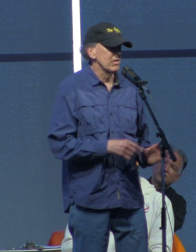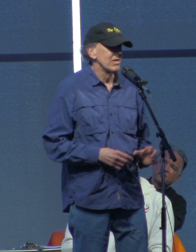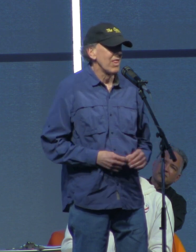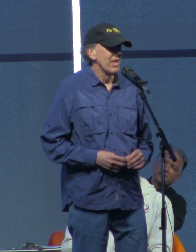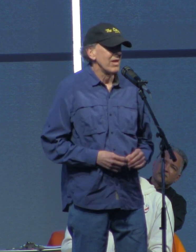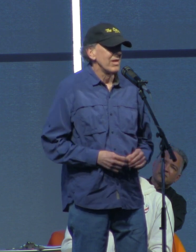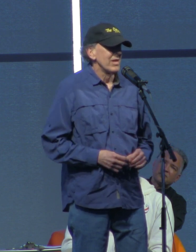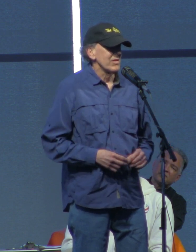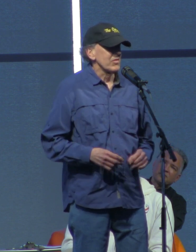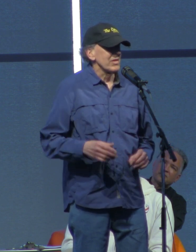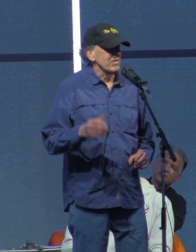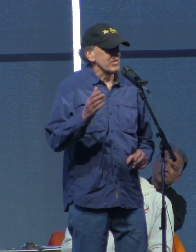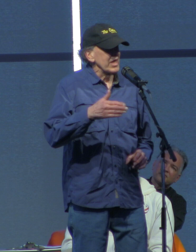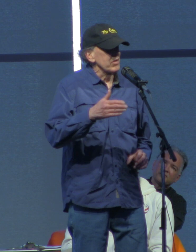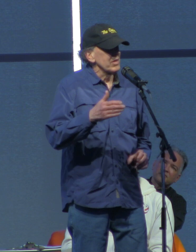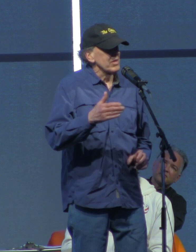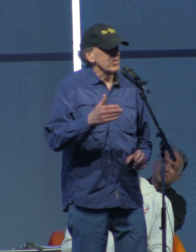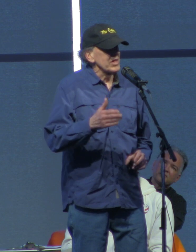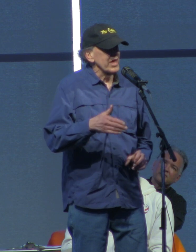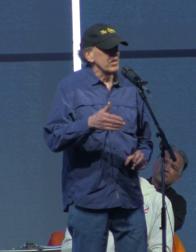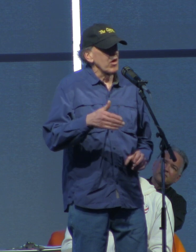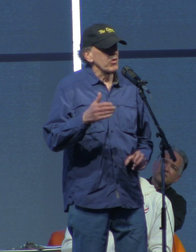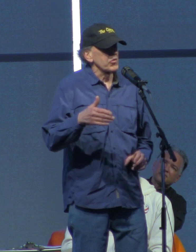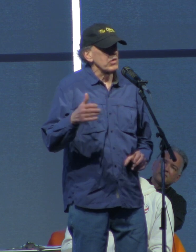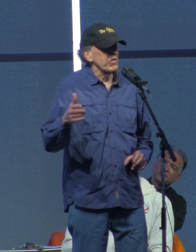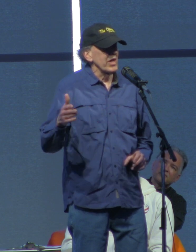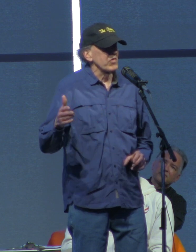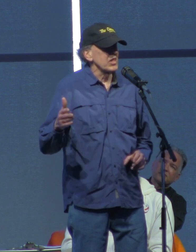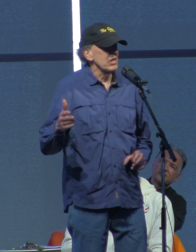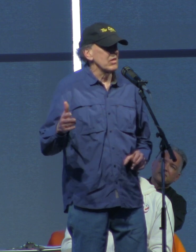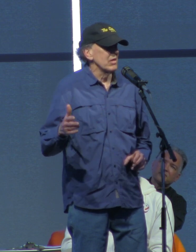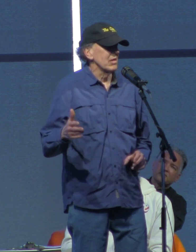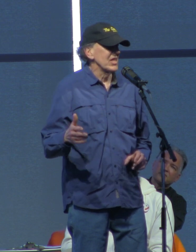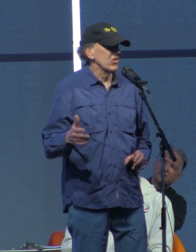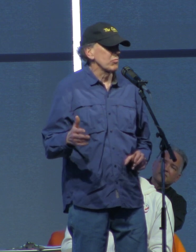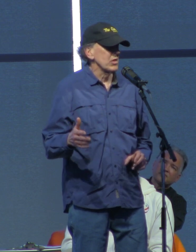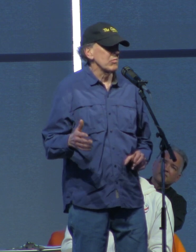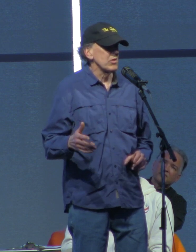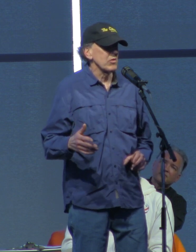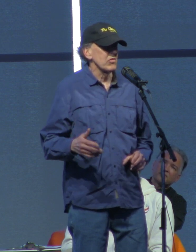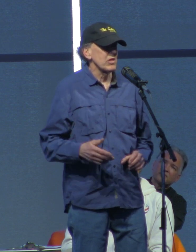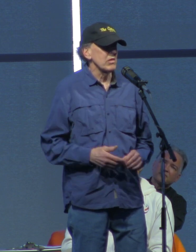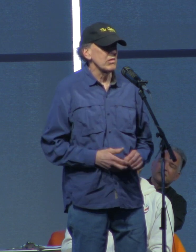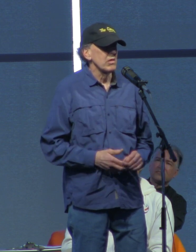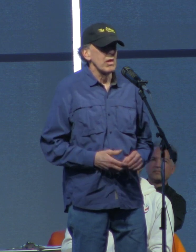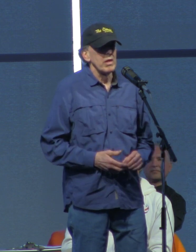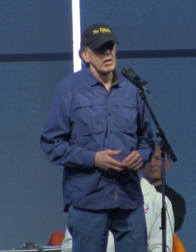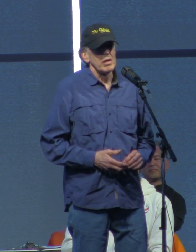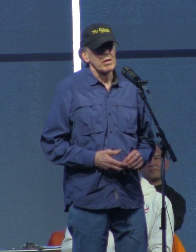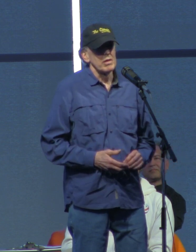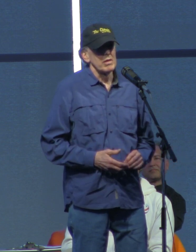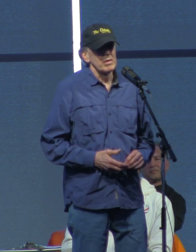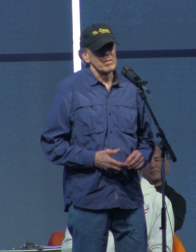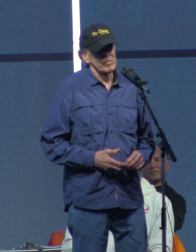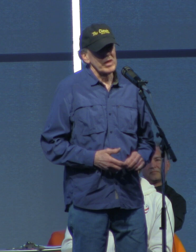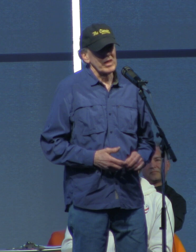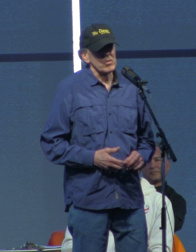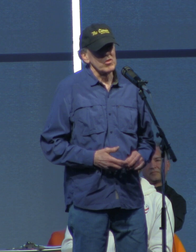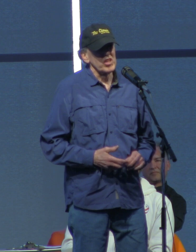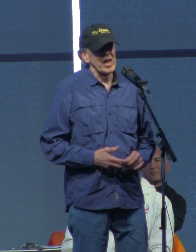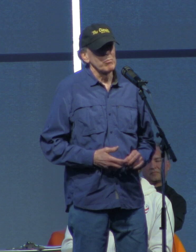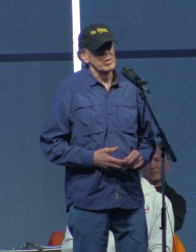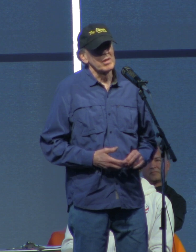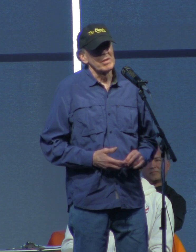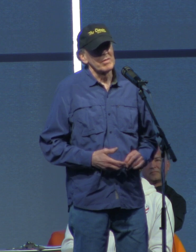seen that he had an R35T license plate because he got a